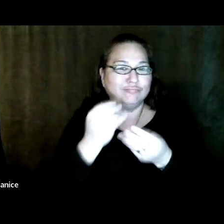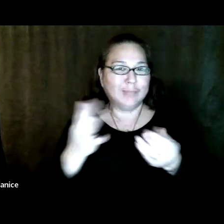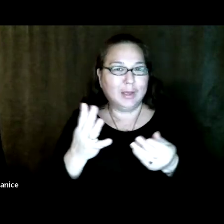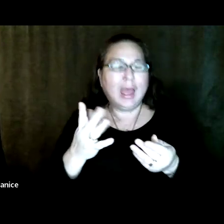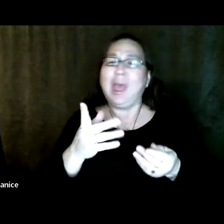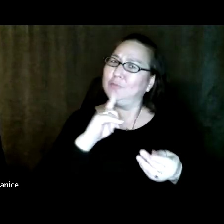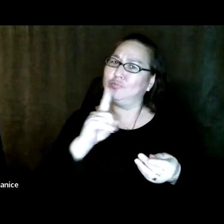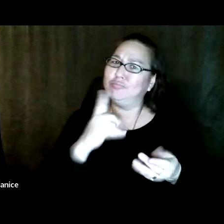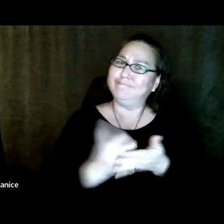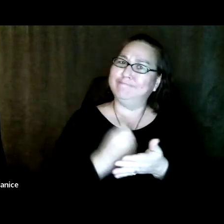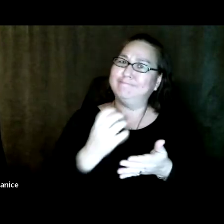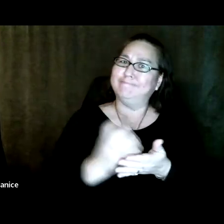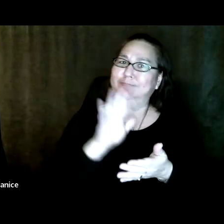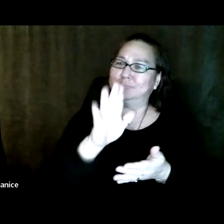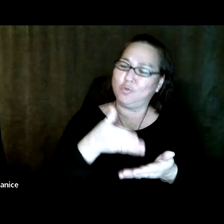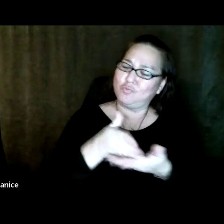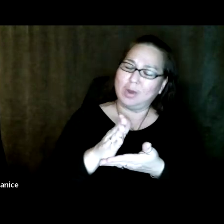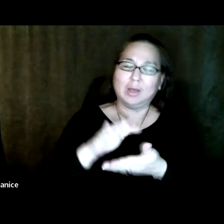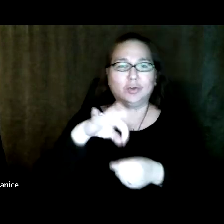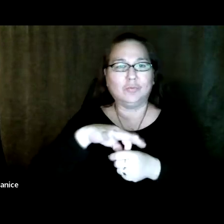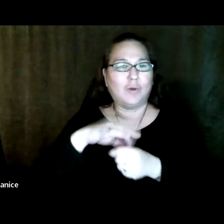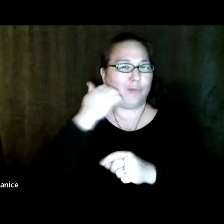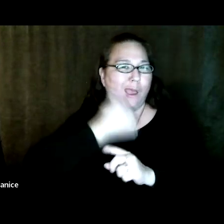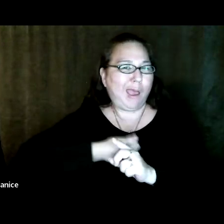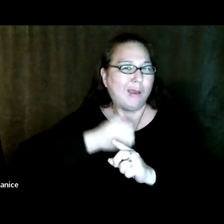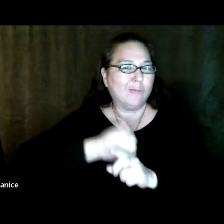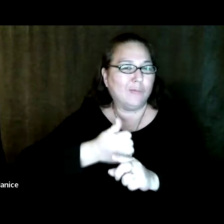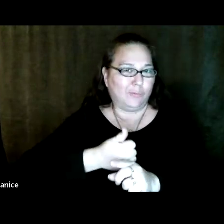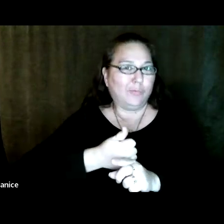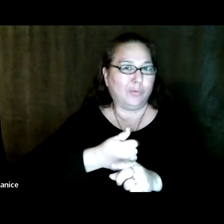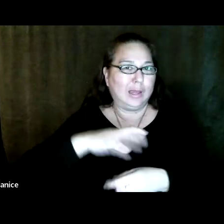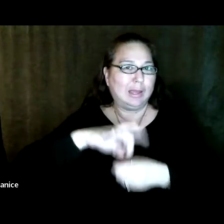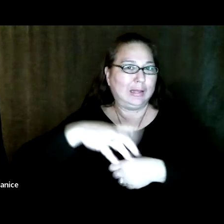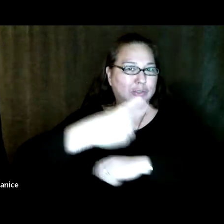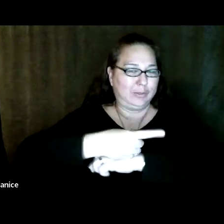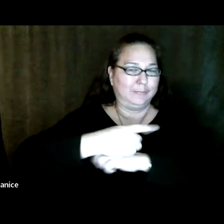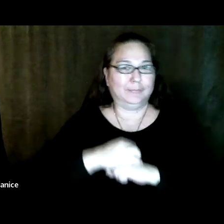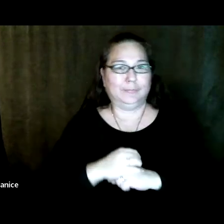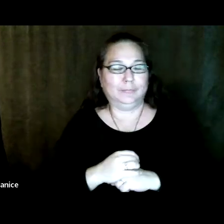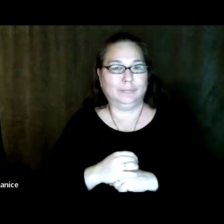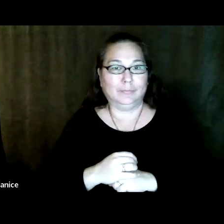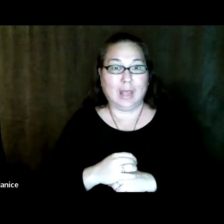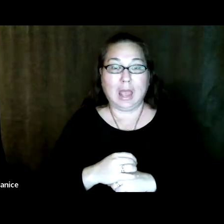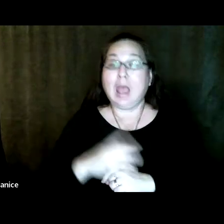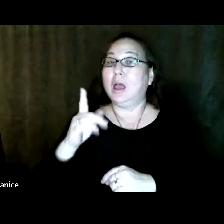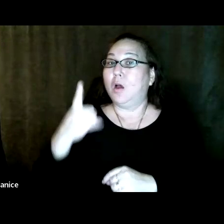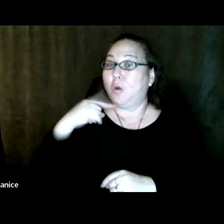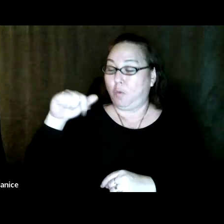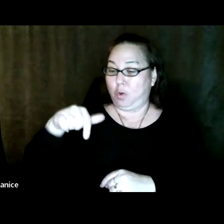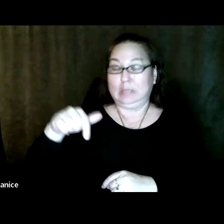in every election. As you know, by this point, ballot question 2 passed last